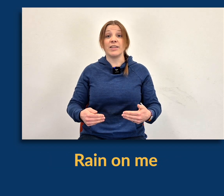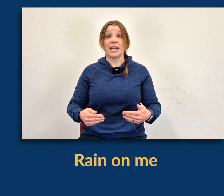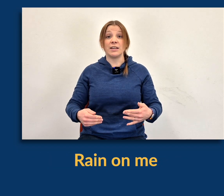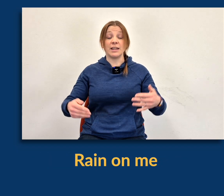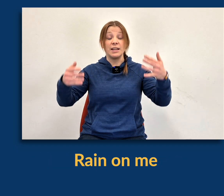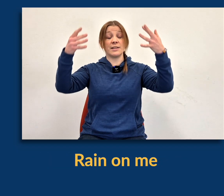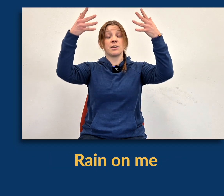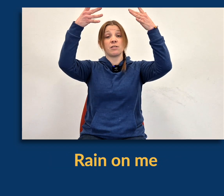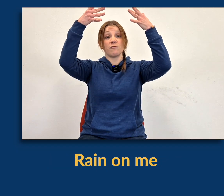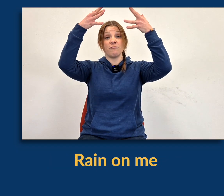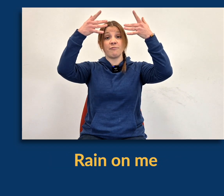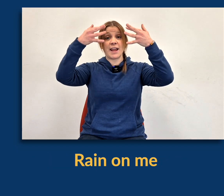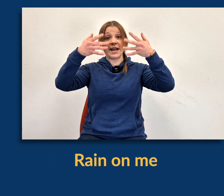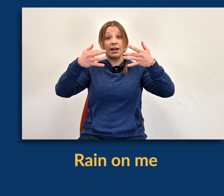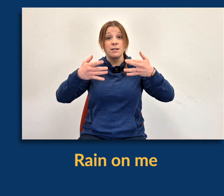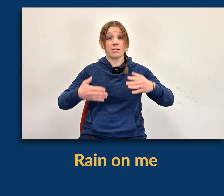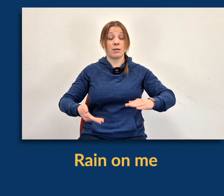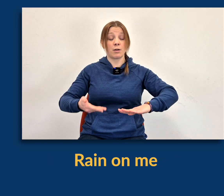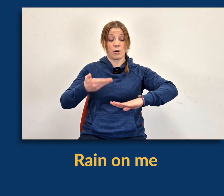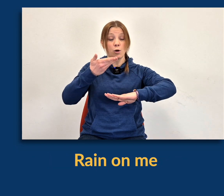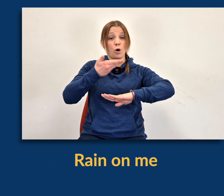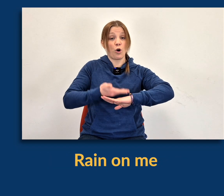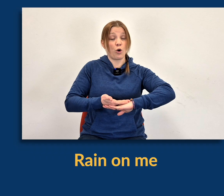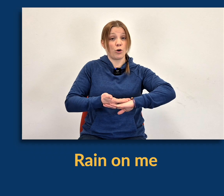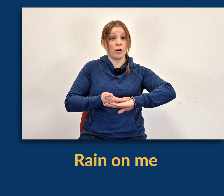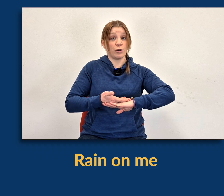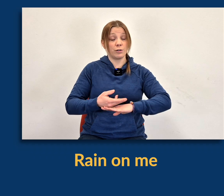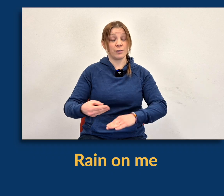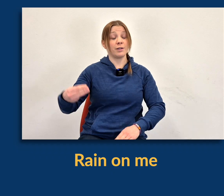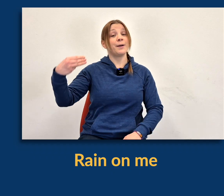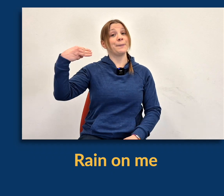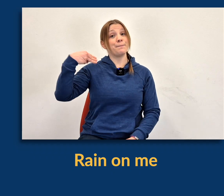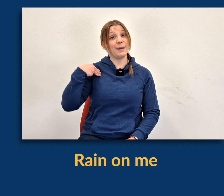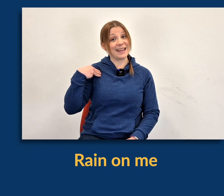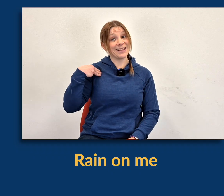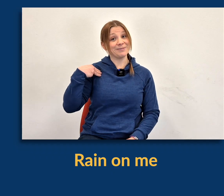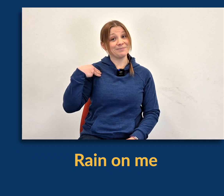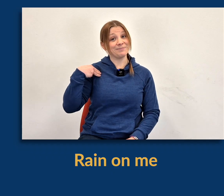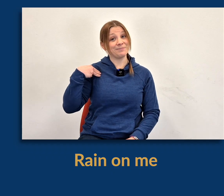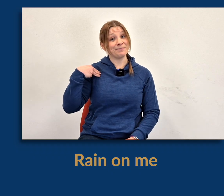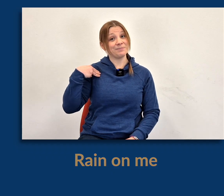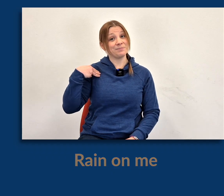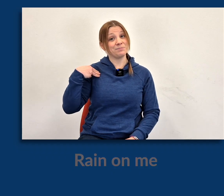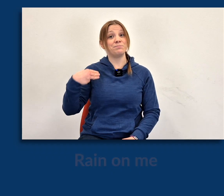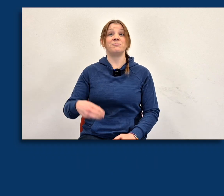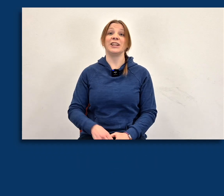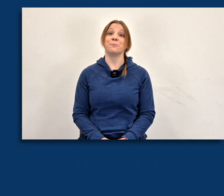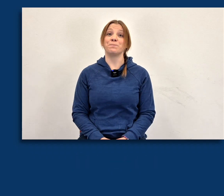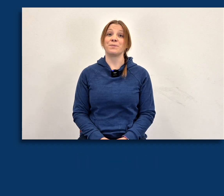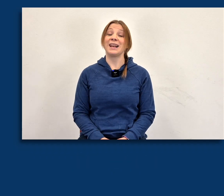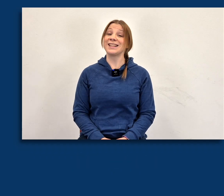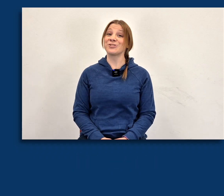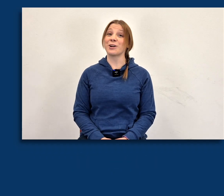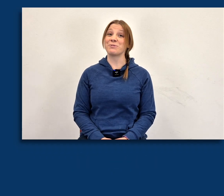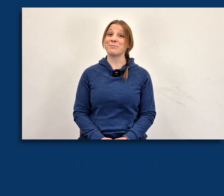end is rain on me. Brilliant. Let's try it with the music.